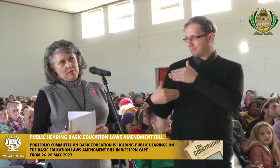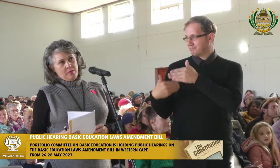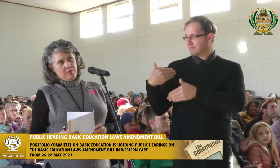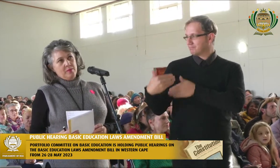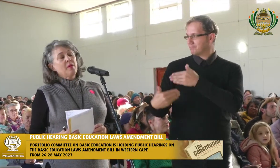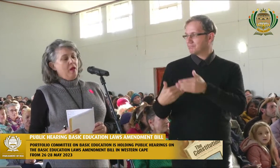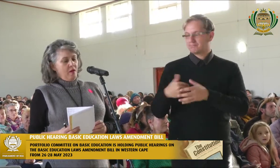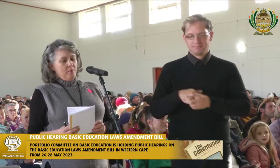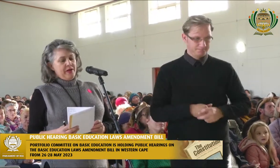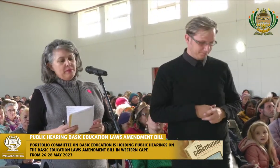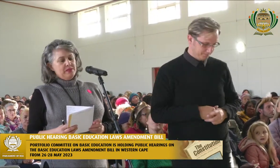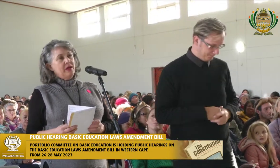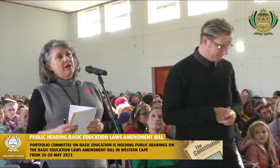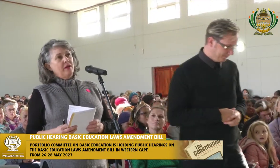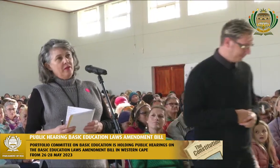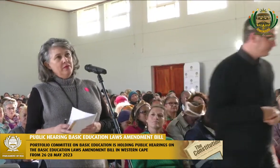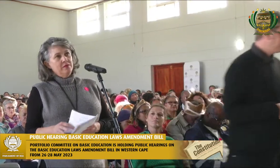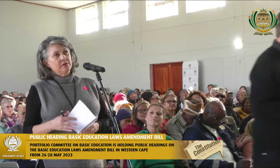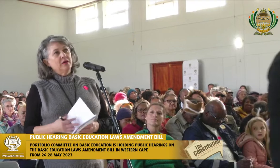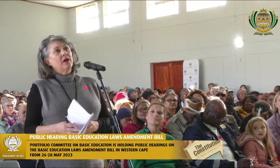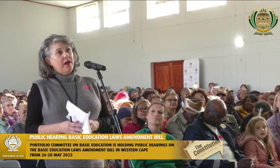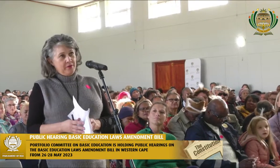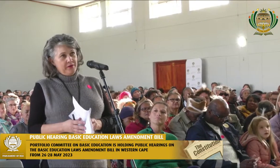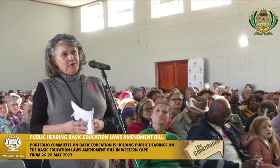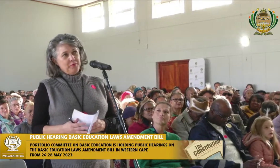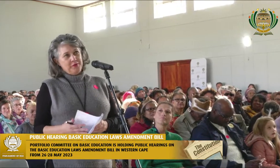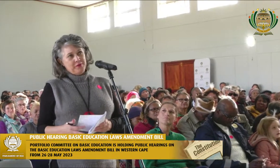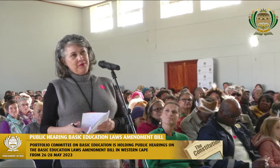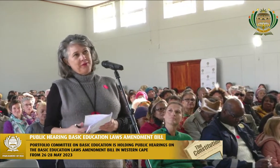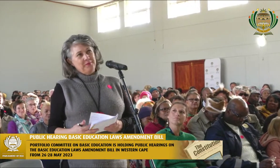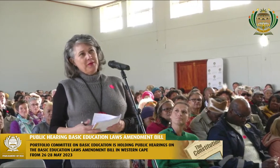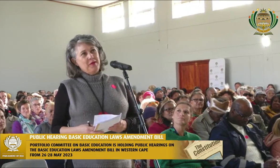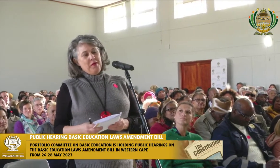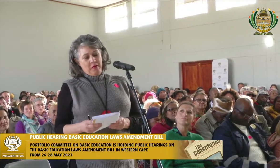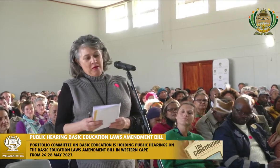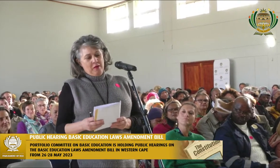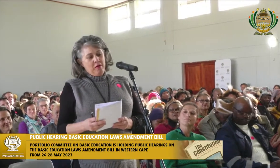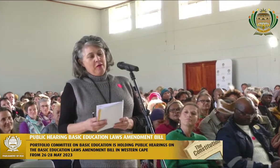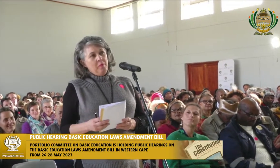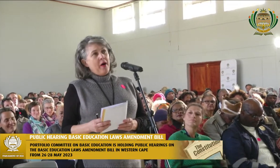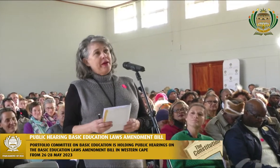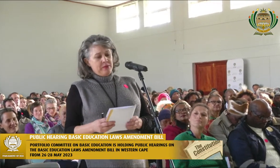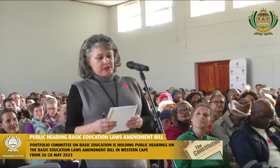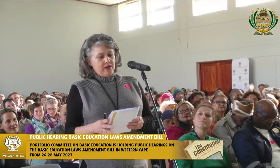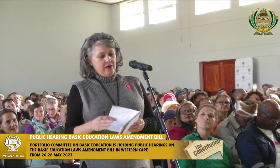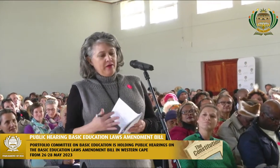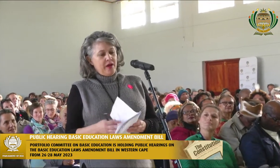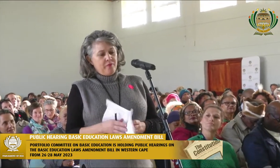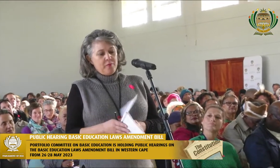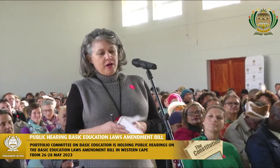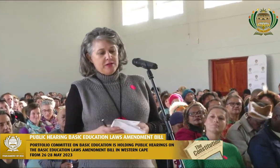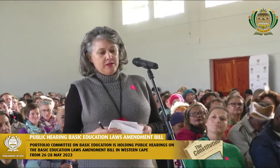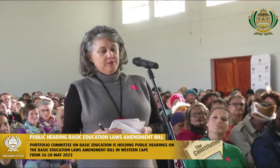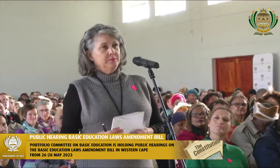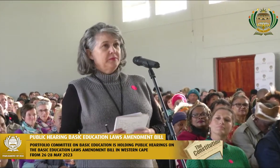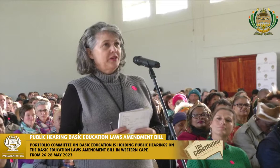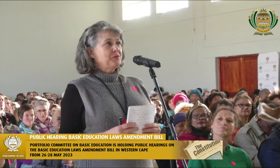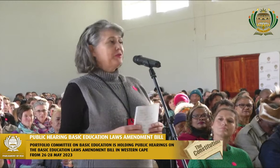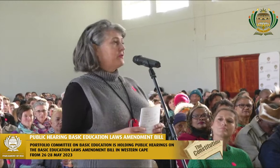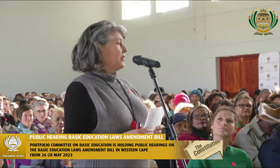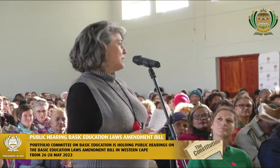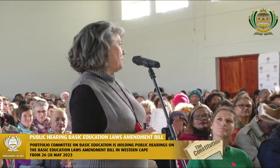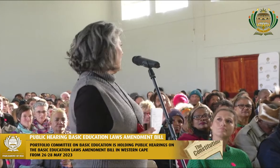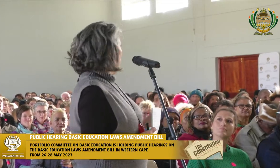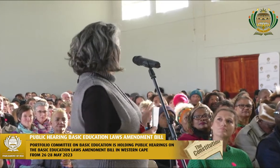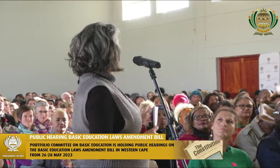need interpretation. My name is King Neville. I am the interpreter, sorry. My name is King Neville, and I'm from Nizna. I